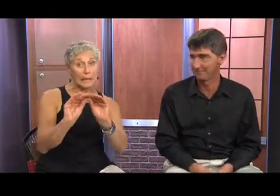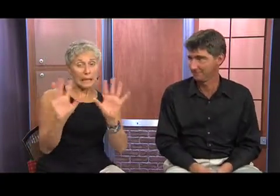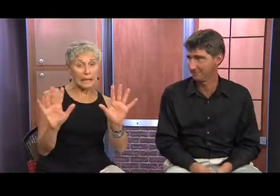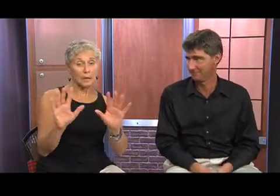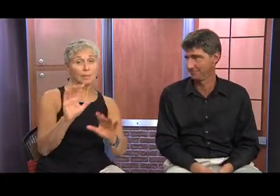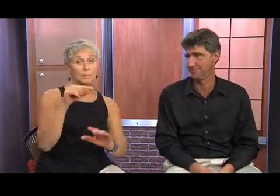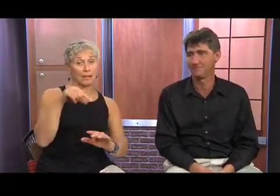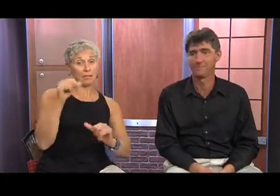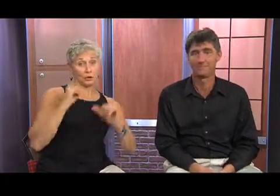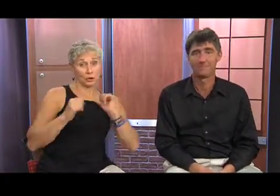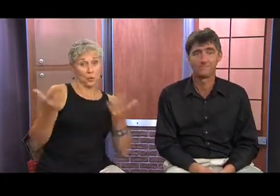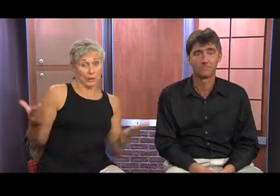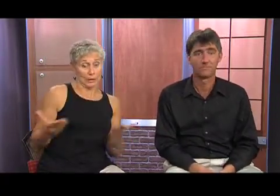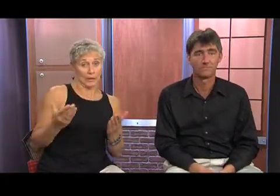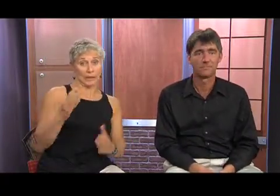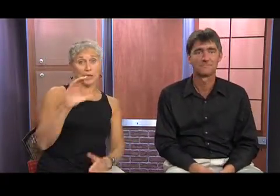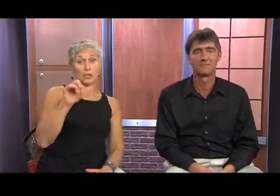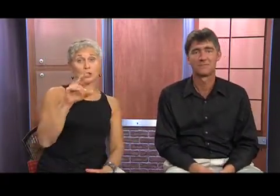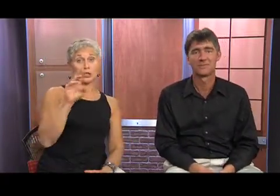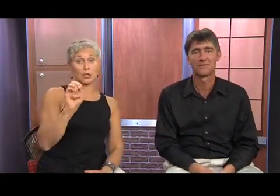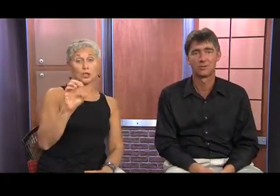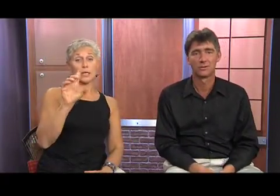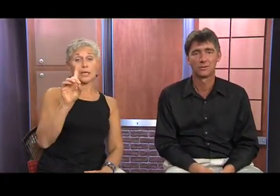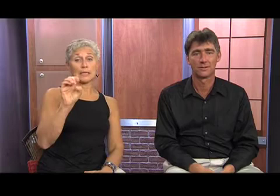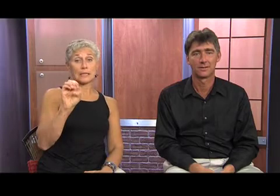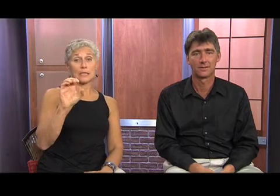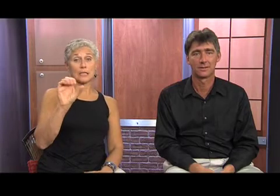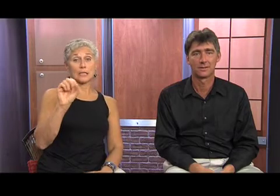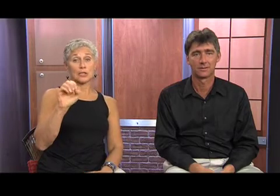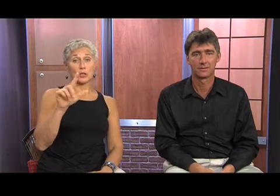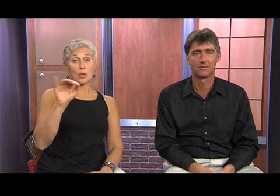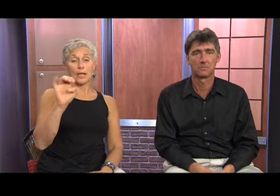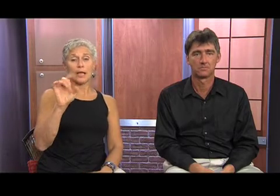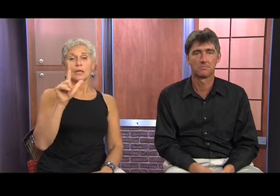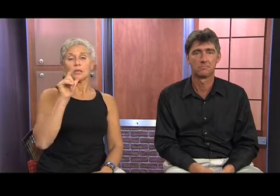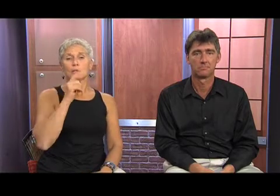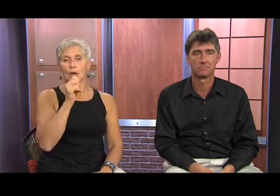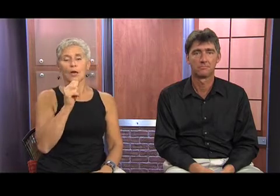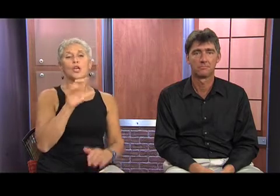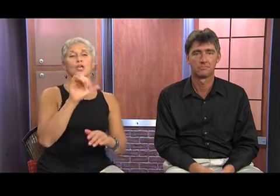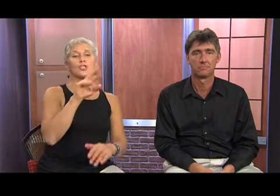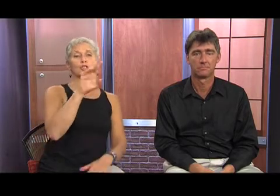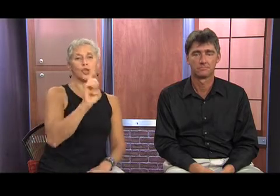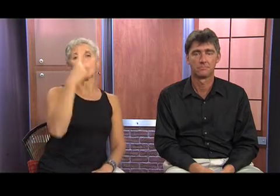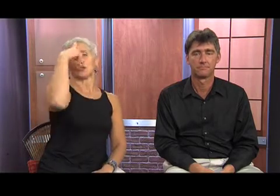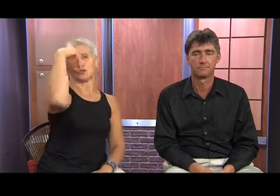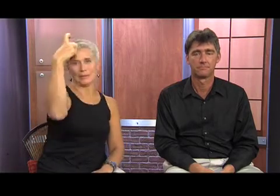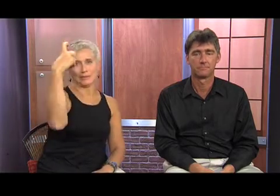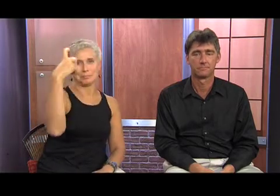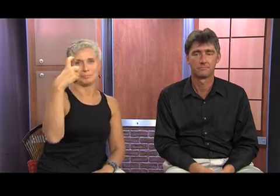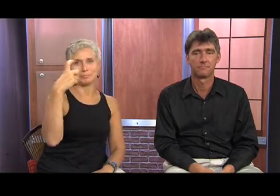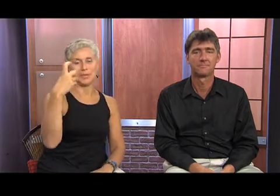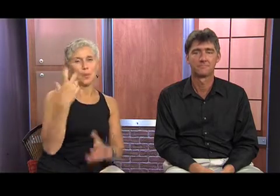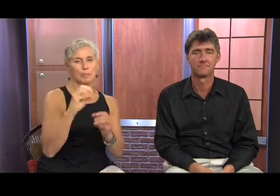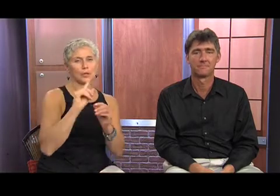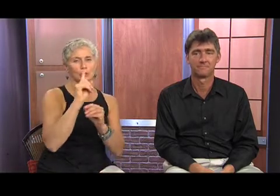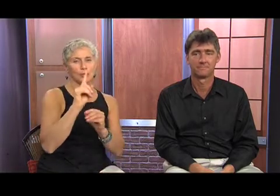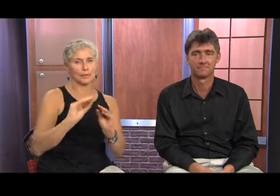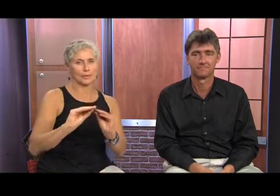Cirque du Soleil, it's Cirque Dreams. It's a Cirque style type of show, and I just need to make that I just need to make that differentiation so that